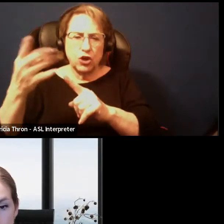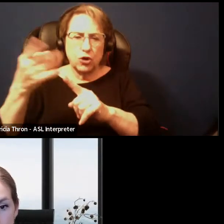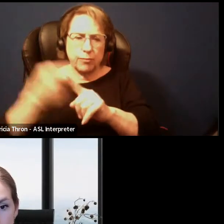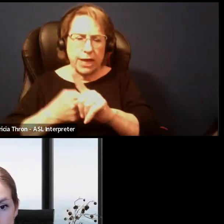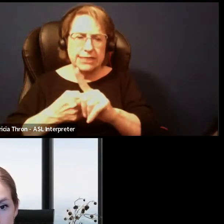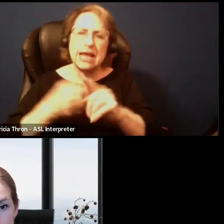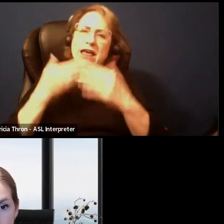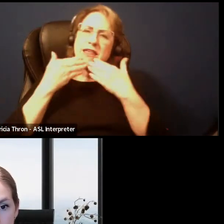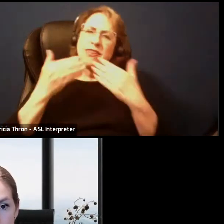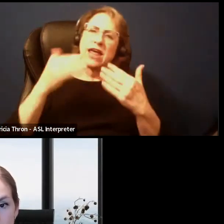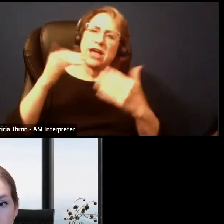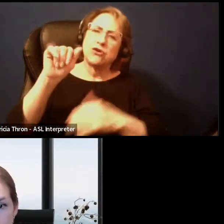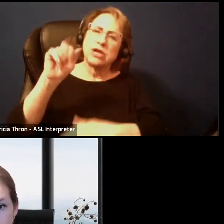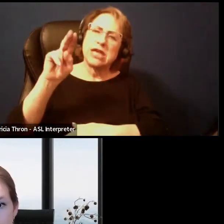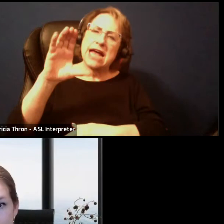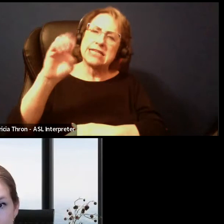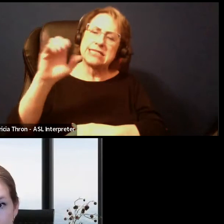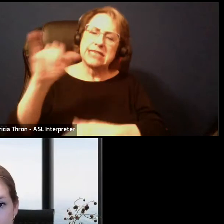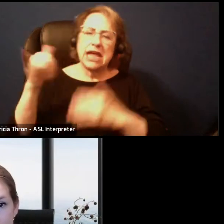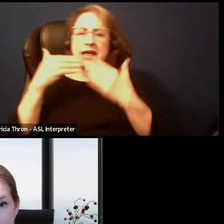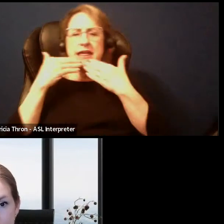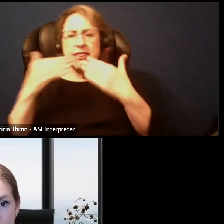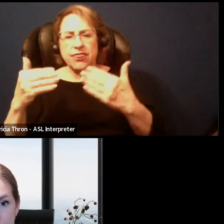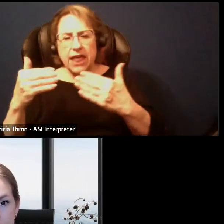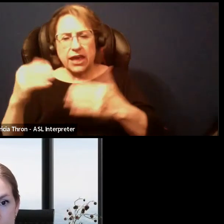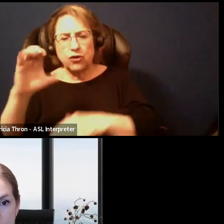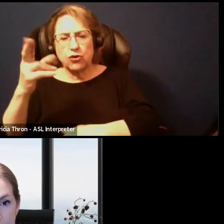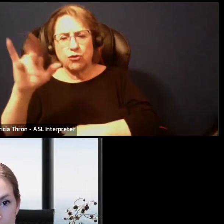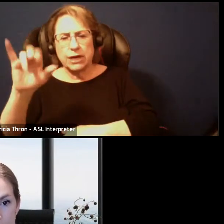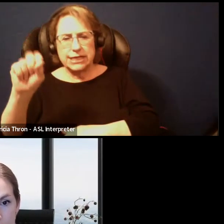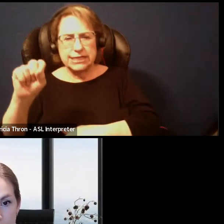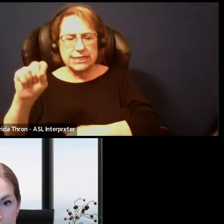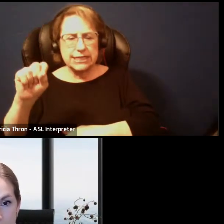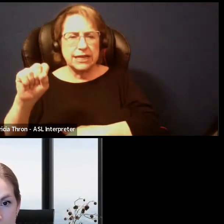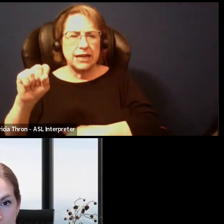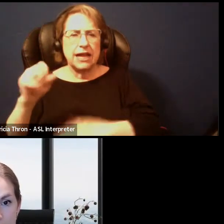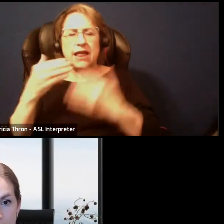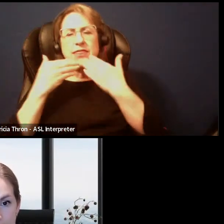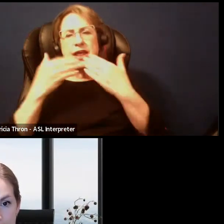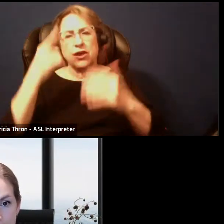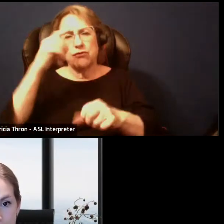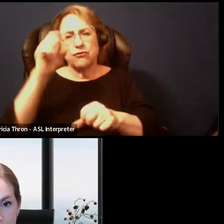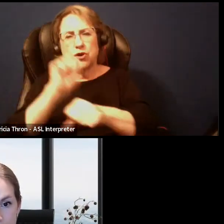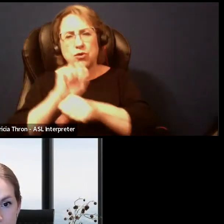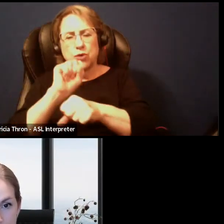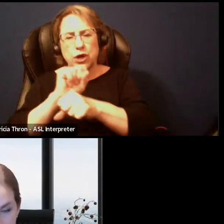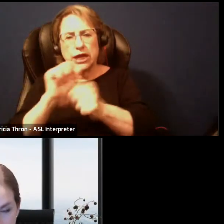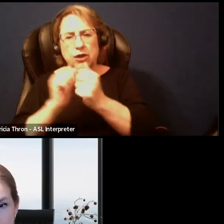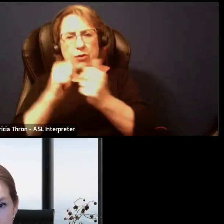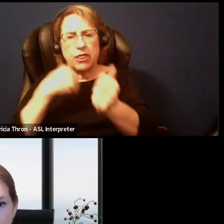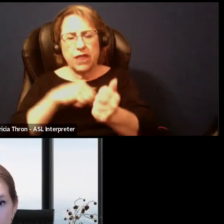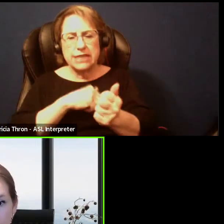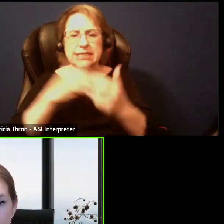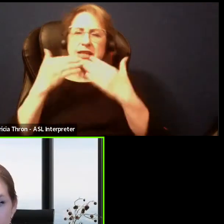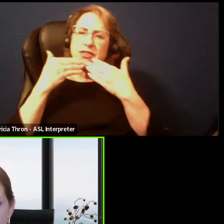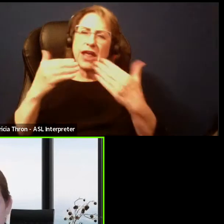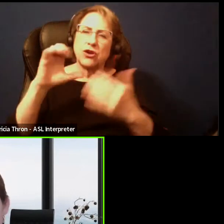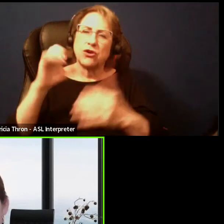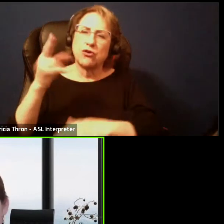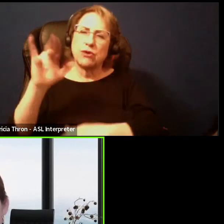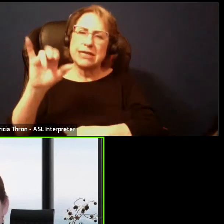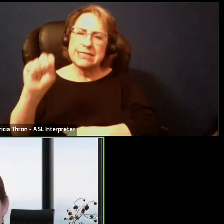thank you. Chris, thank you so much. Keegan, we appreciate your working with us, and the presentation was awesome. Thank you, Chris. Thank